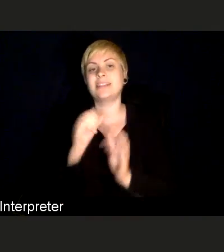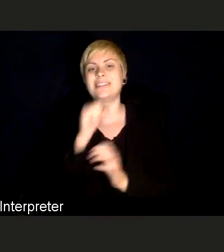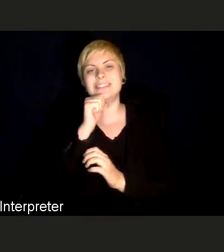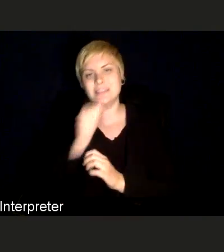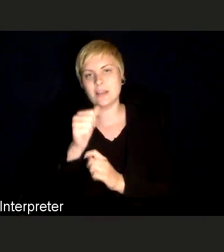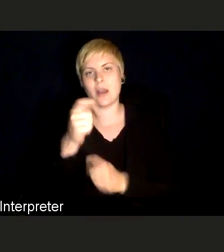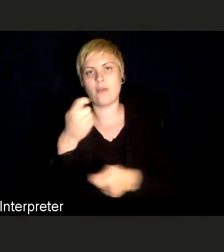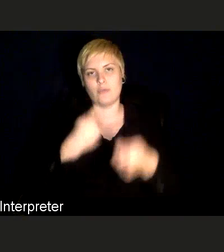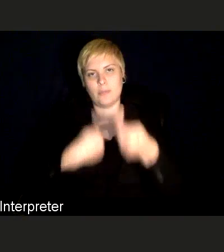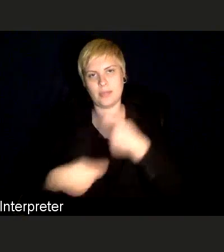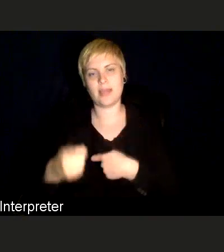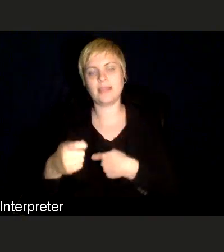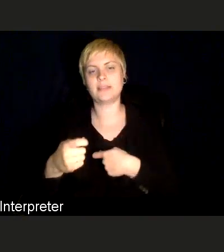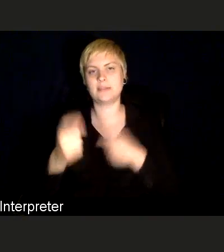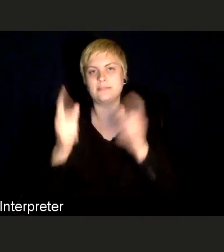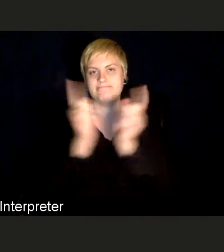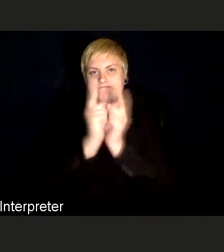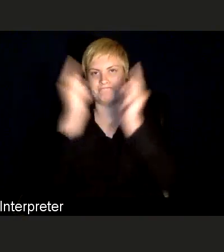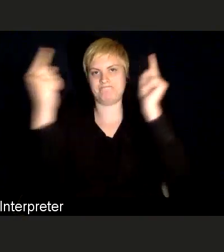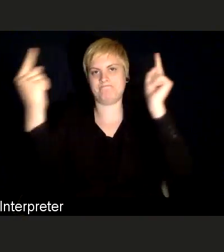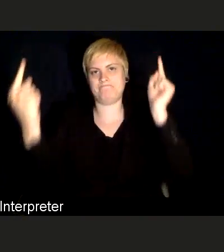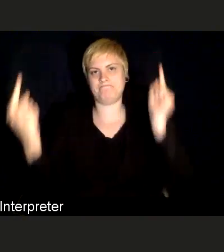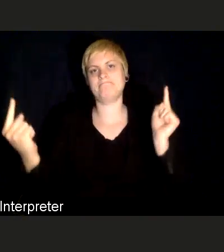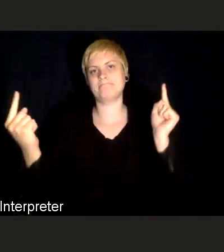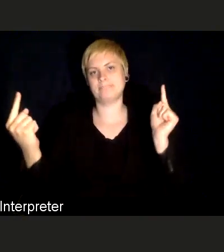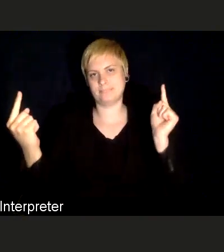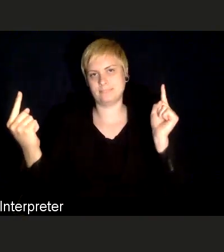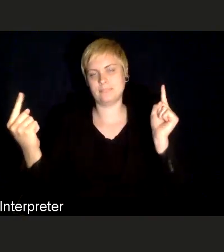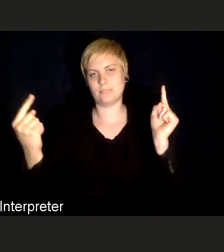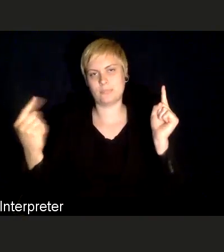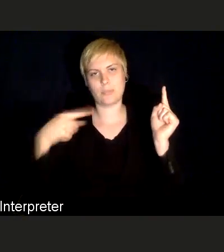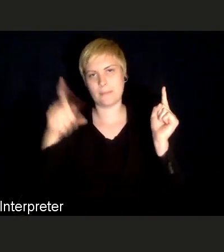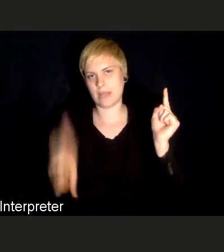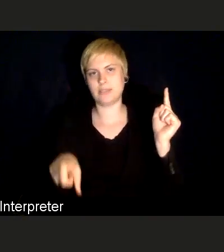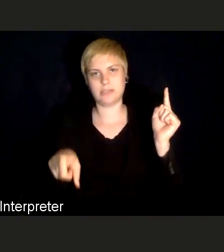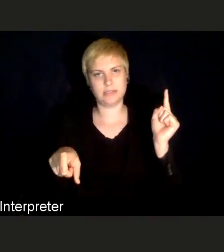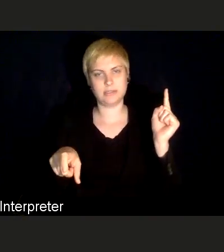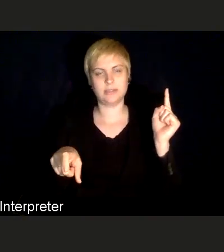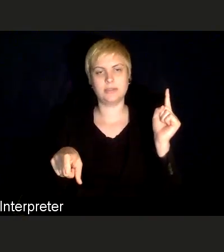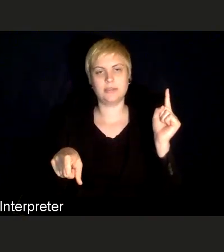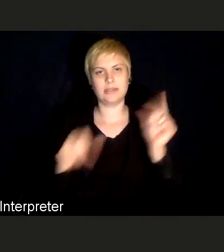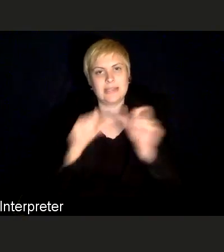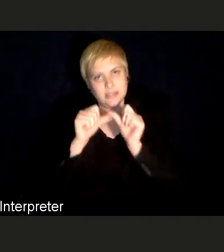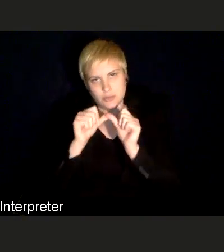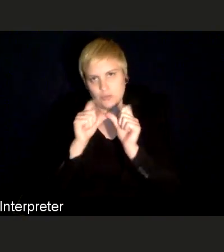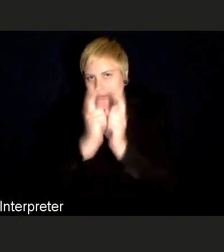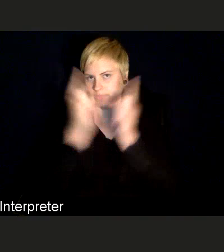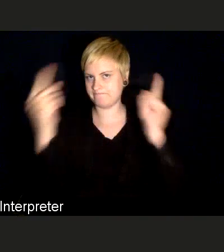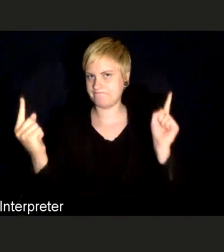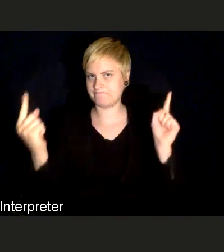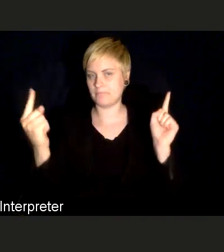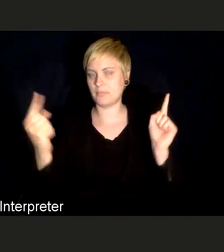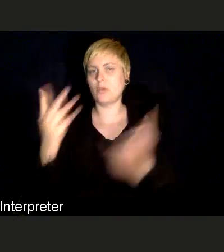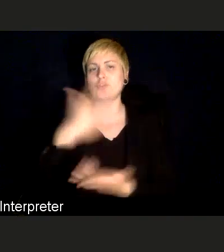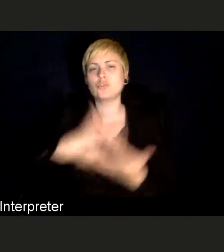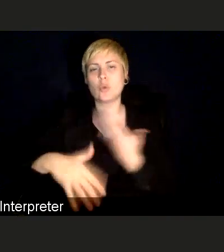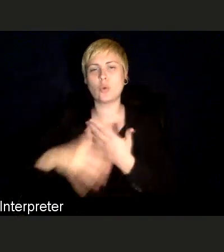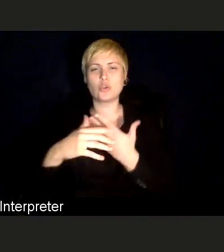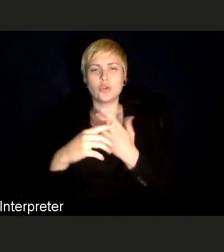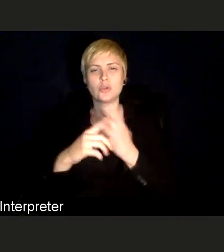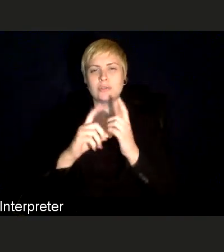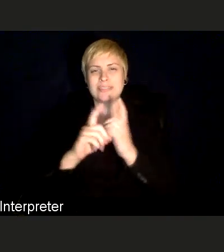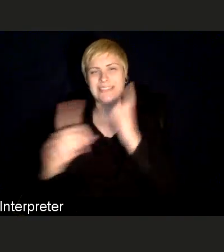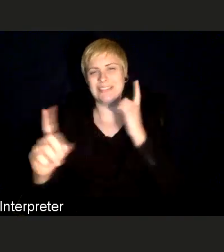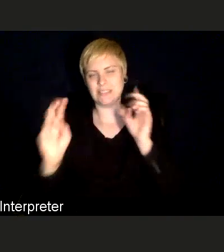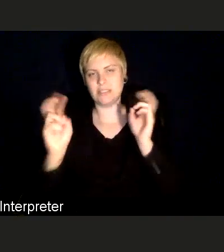the strict social distancing that we need you to do and keep doing. Social distancing, which many folks now are